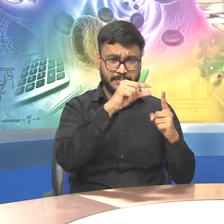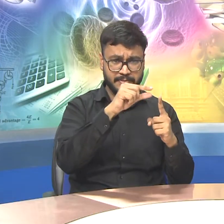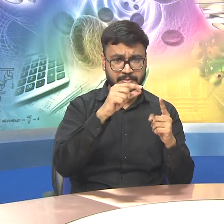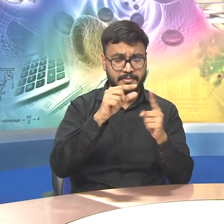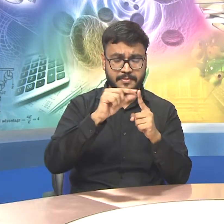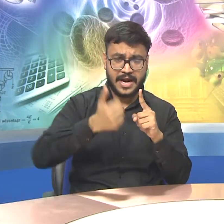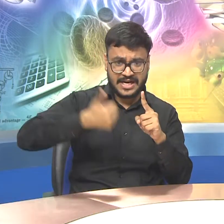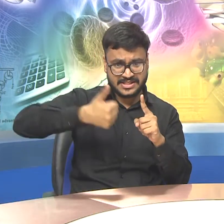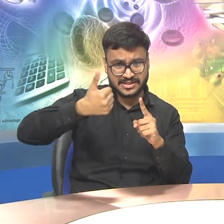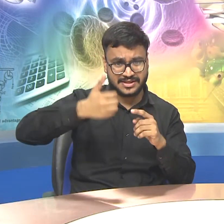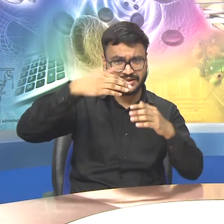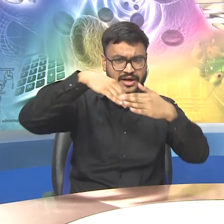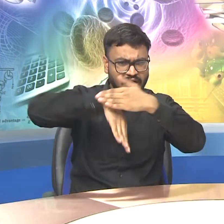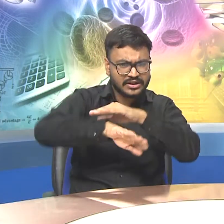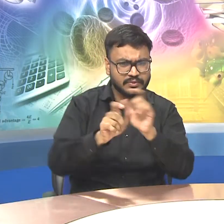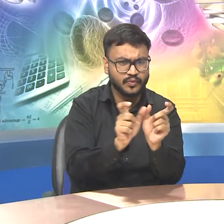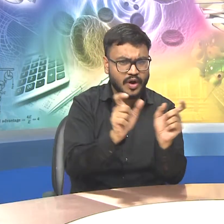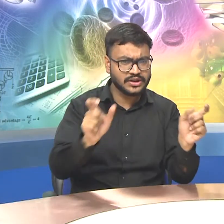is principal.